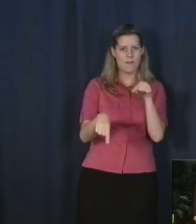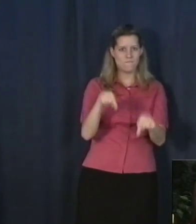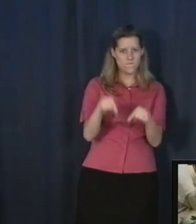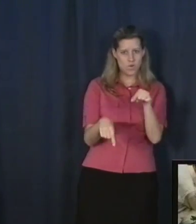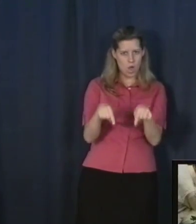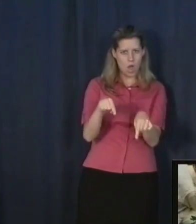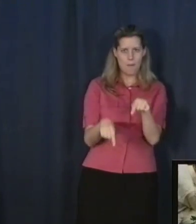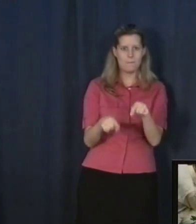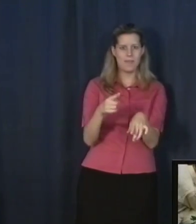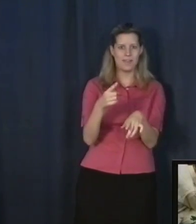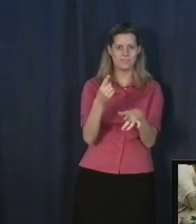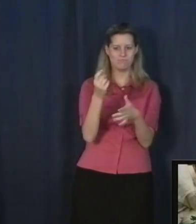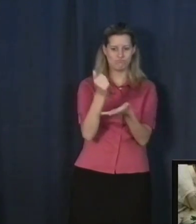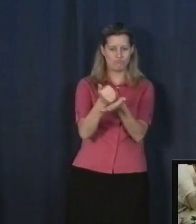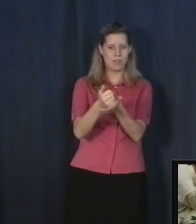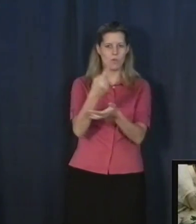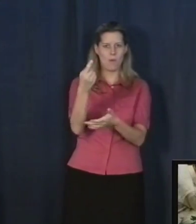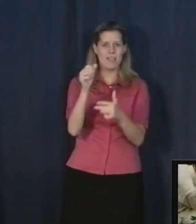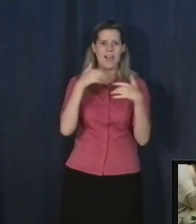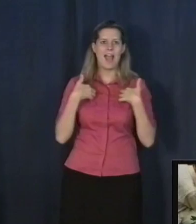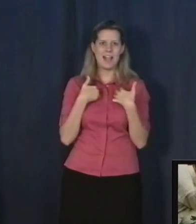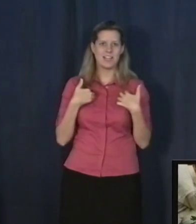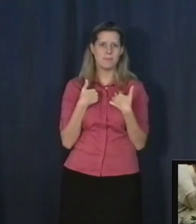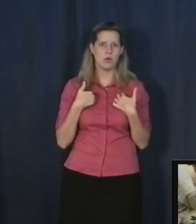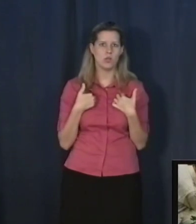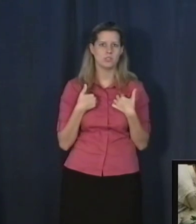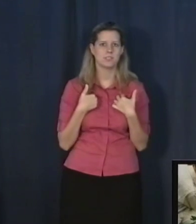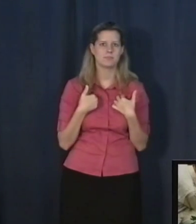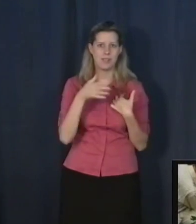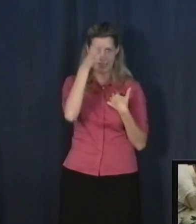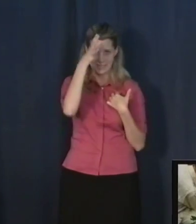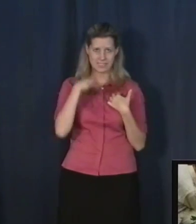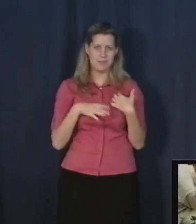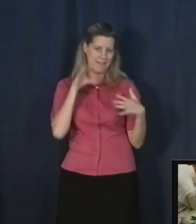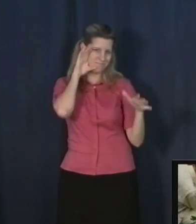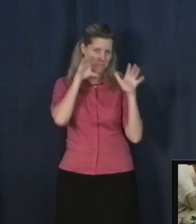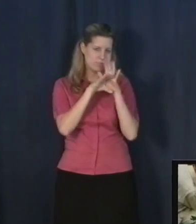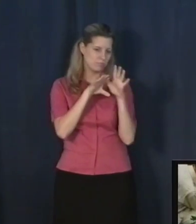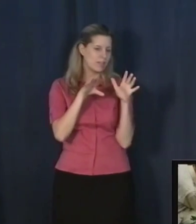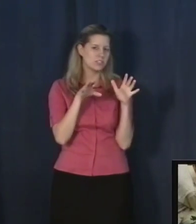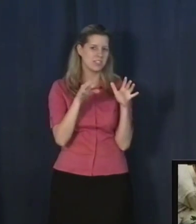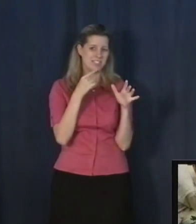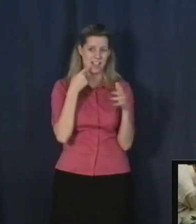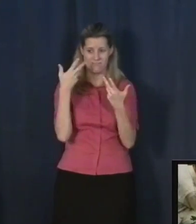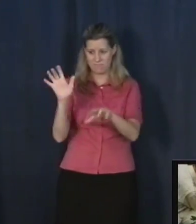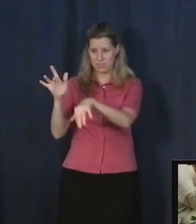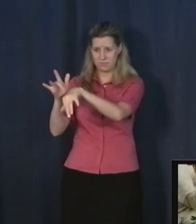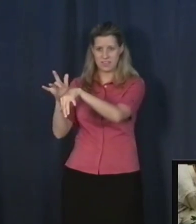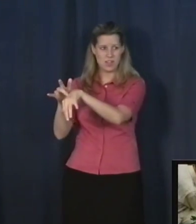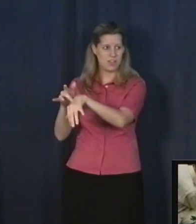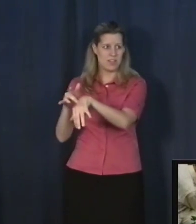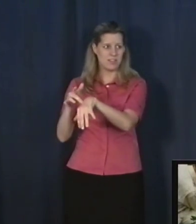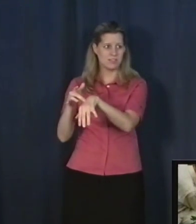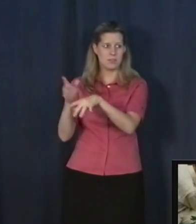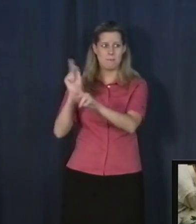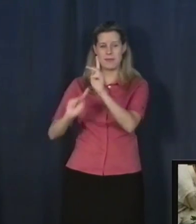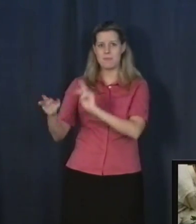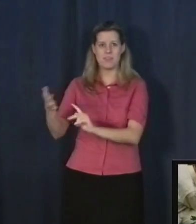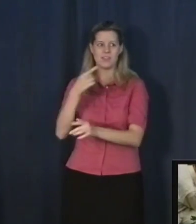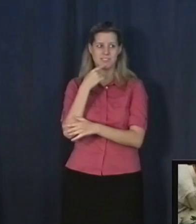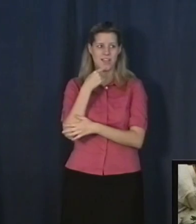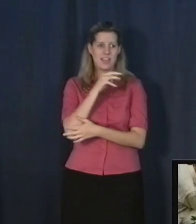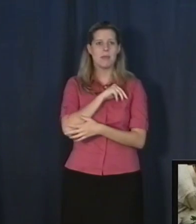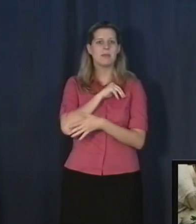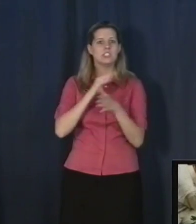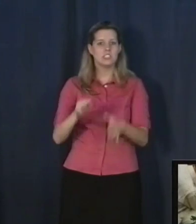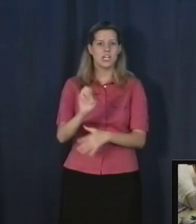the animals. Dr. Mackel's phone number here, and he's got a California and a Chicago house. There he is. He said, look, I've been there. That's what the natives say. Missionary